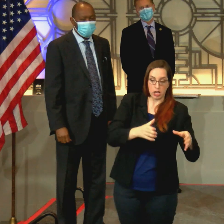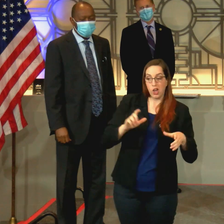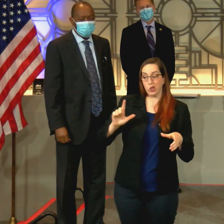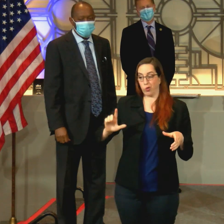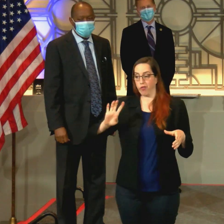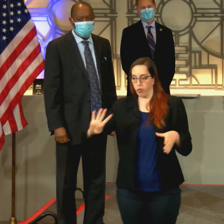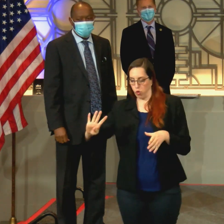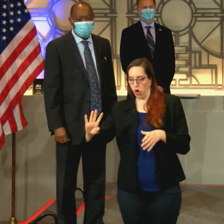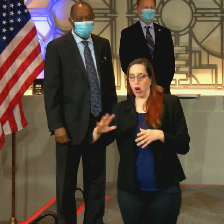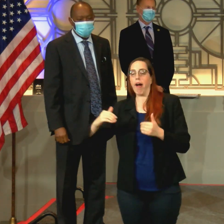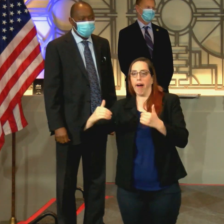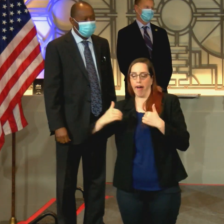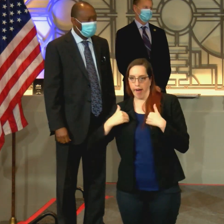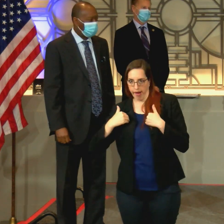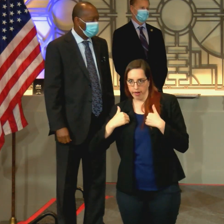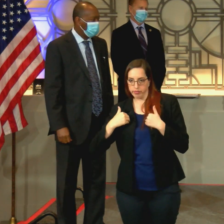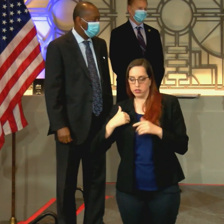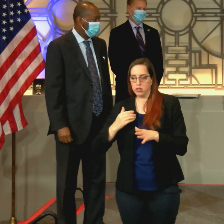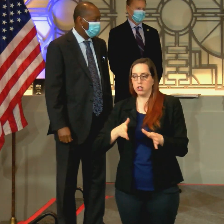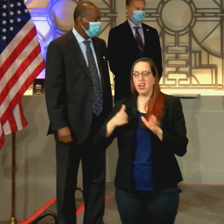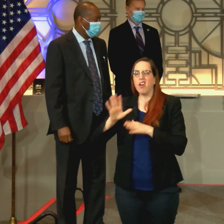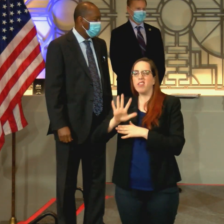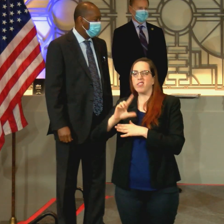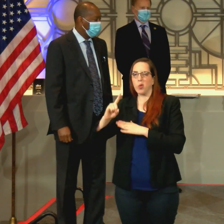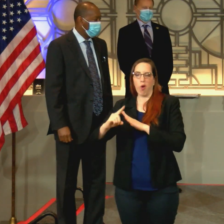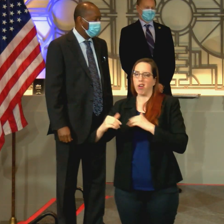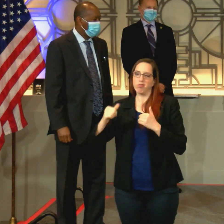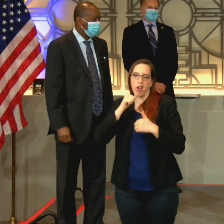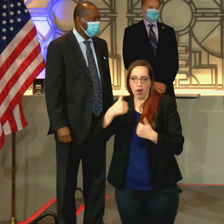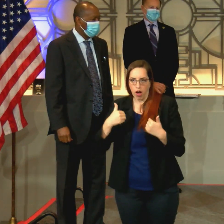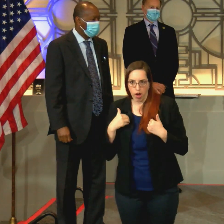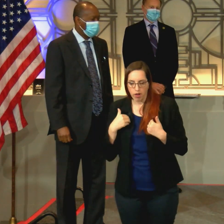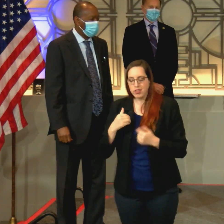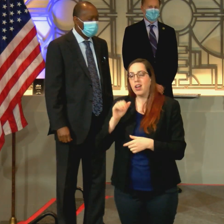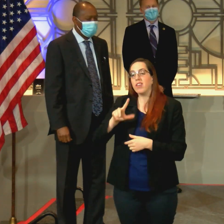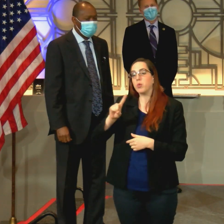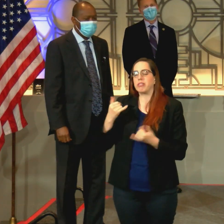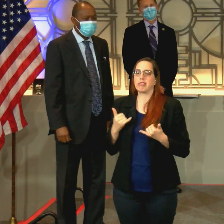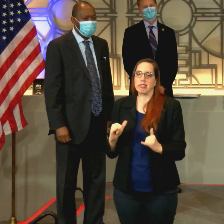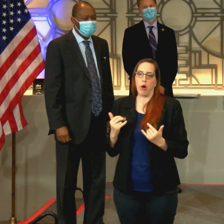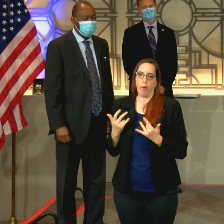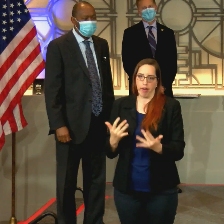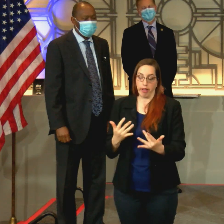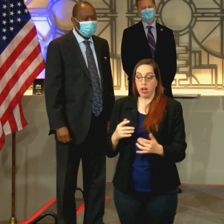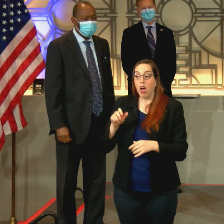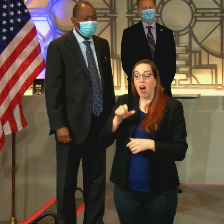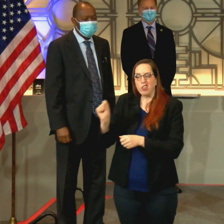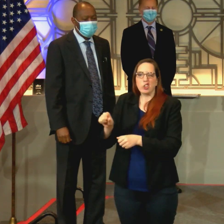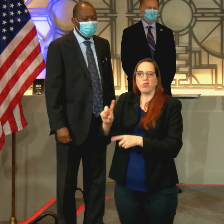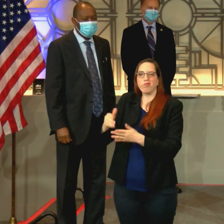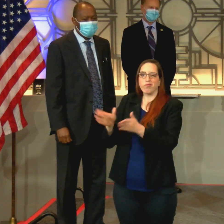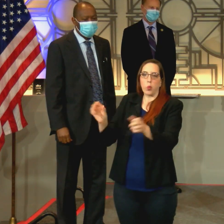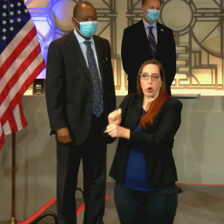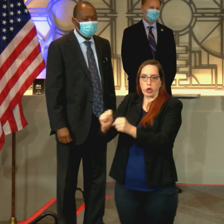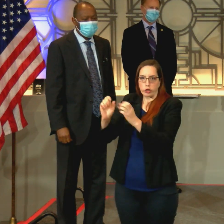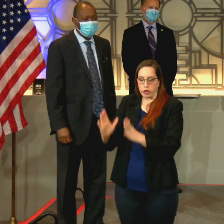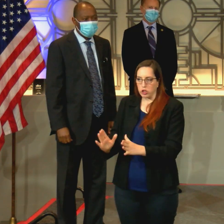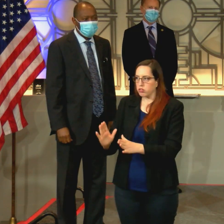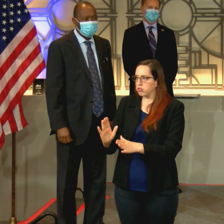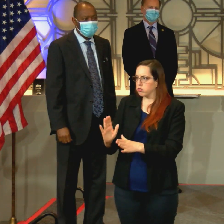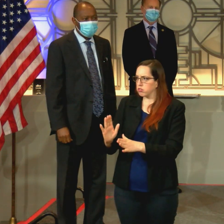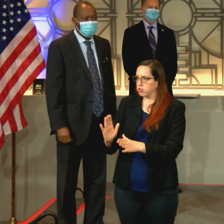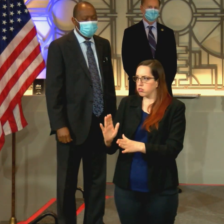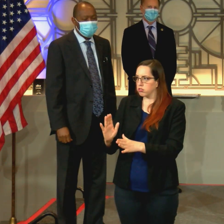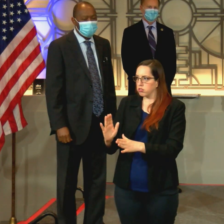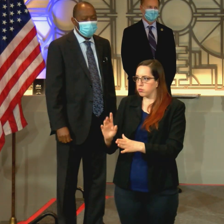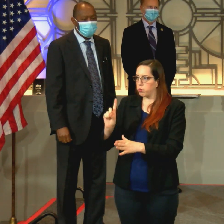those have come back positive, 51 negative, and 51 pending. Civilians, we remain at 4 tested, 1 negative, and 3